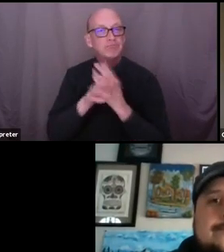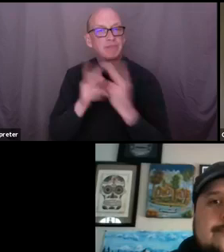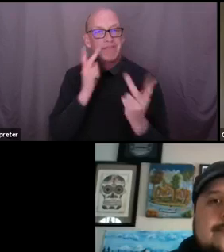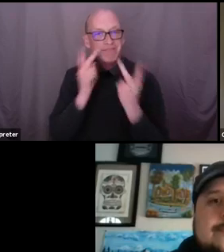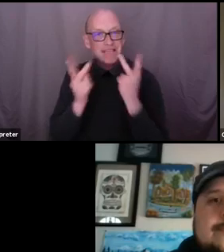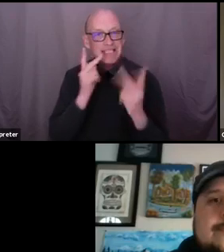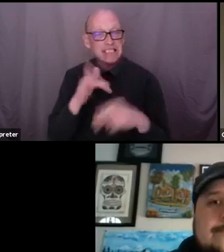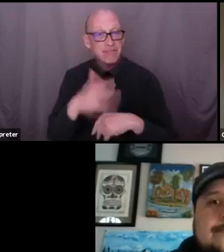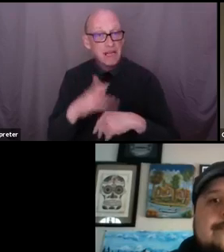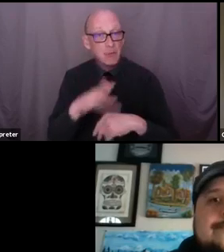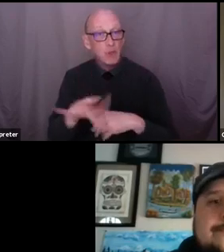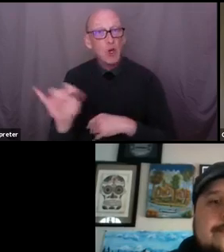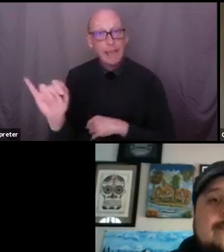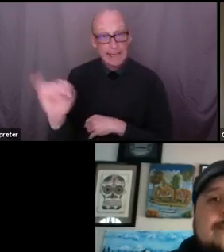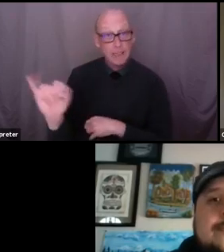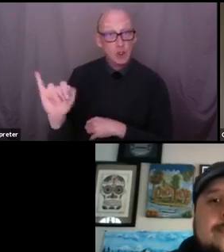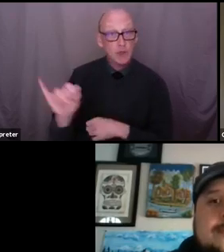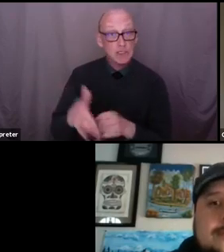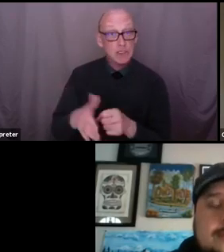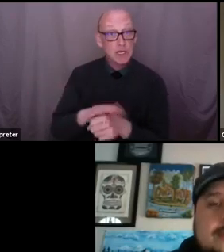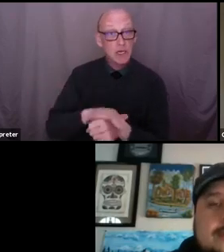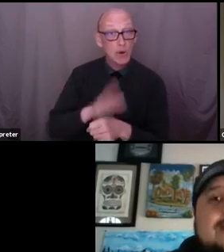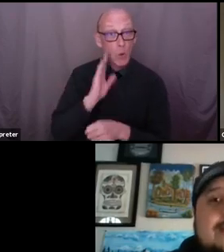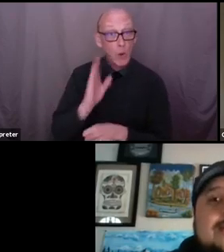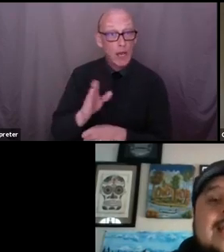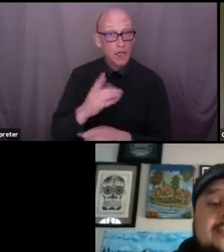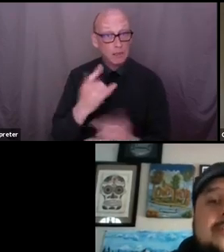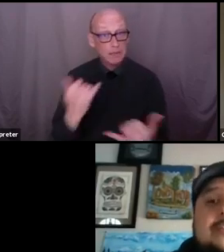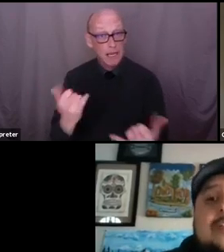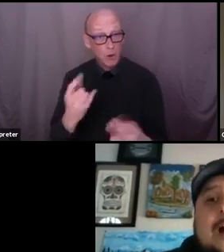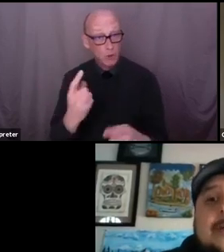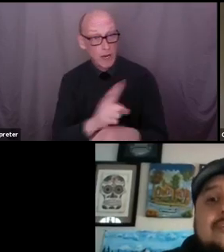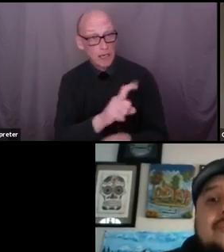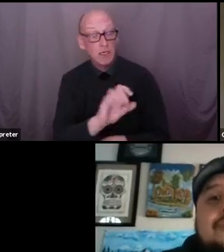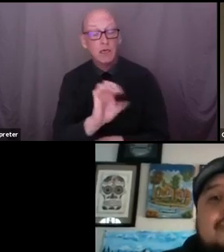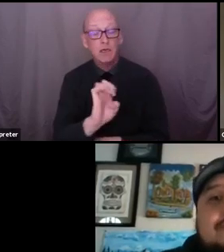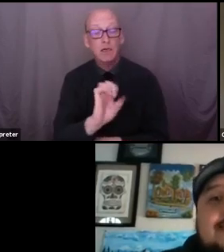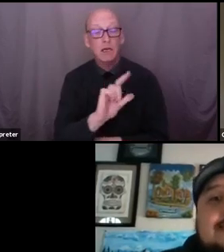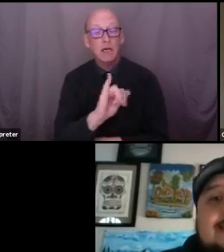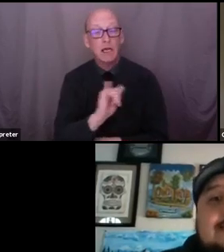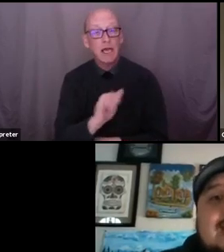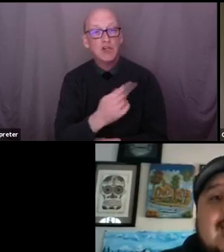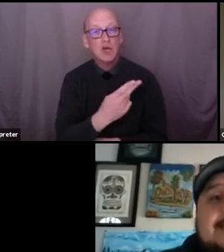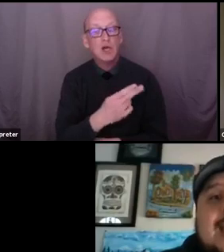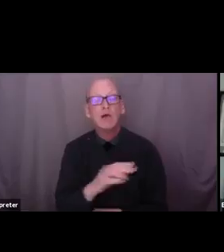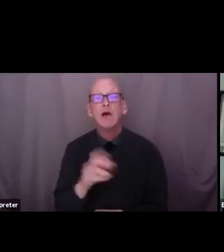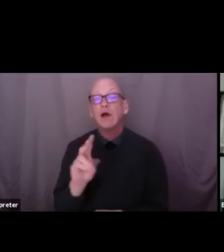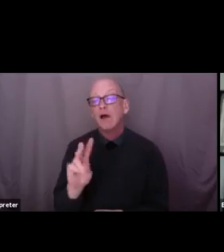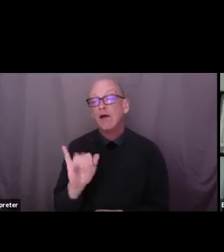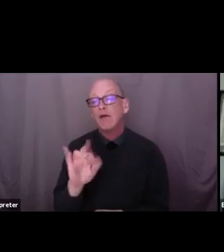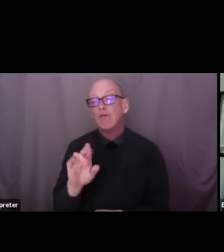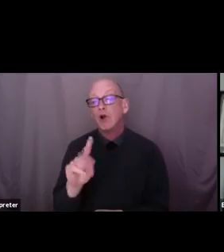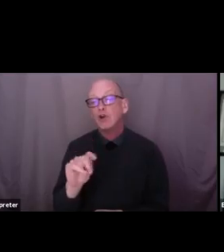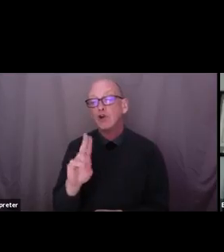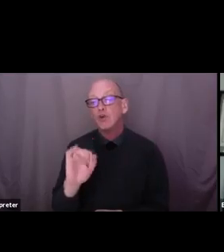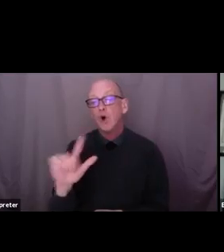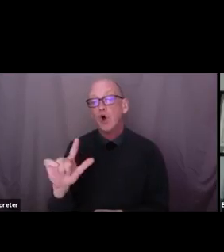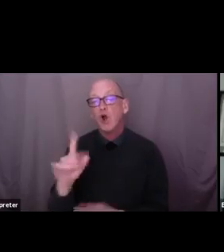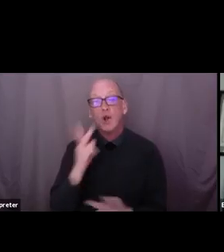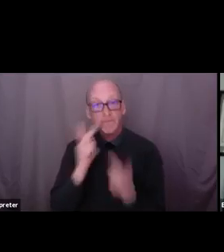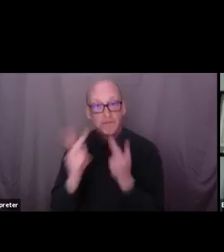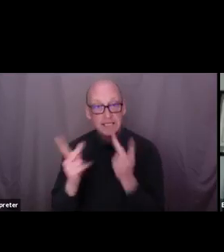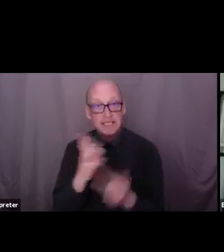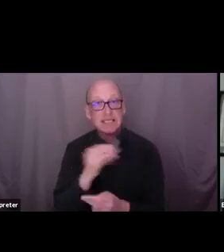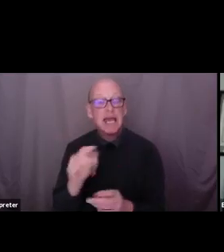available, and insurance is covering that now, correct? So there's virtual visits, and then the state